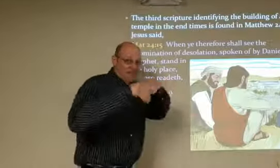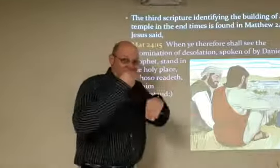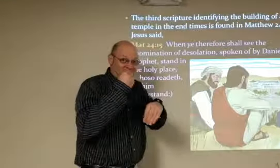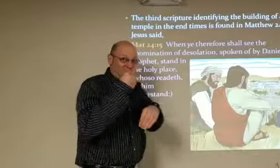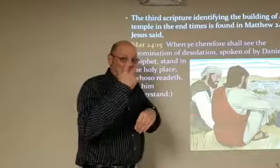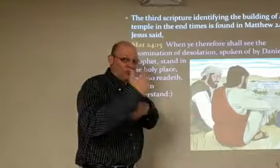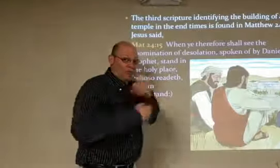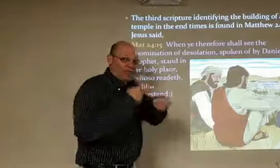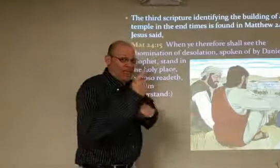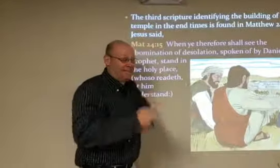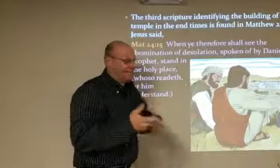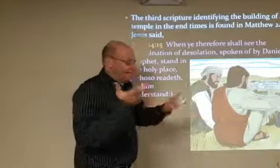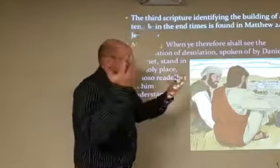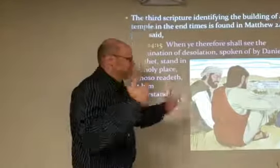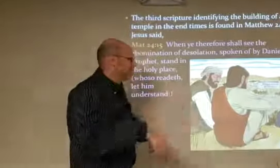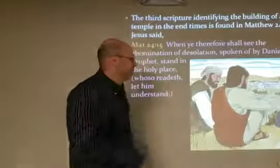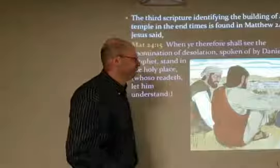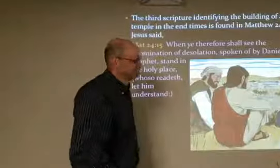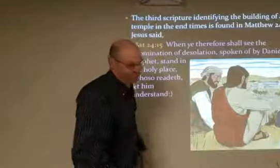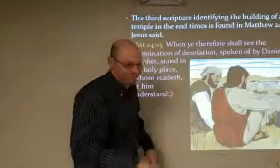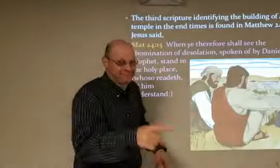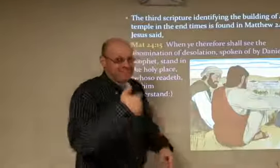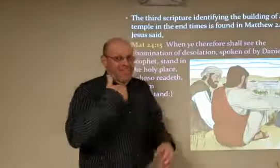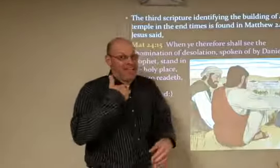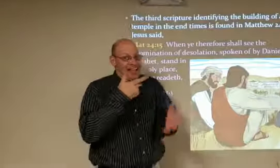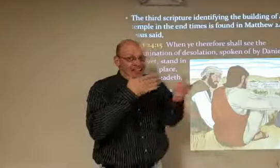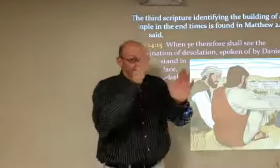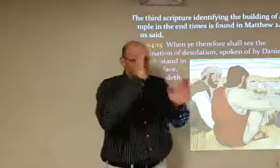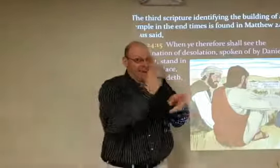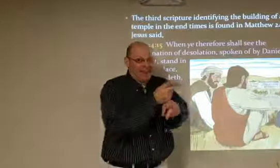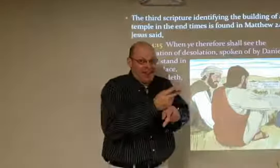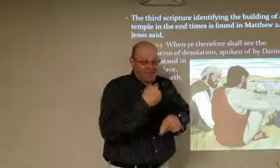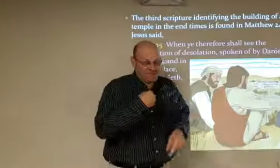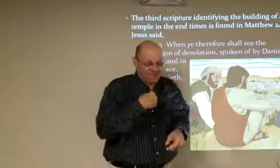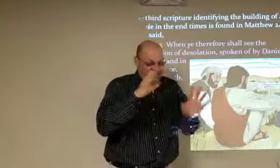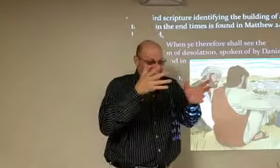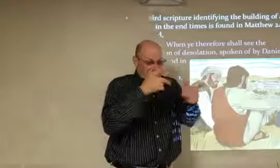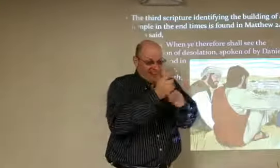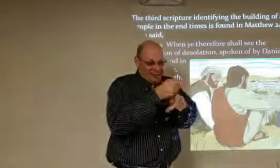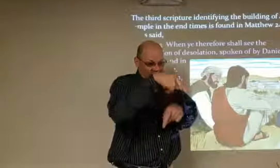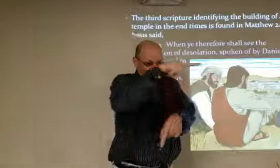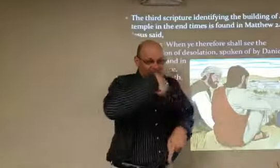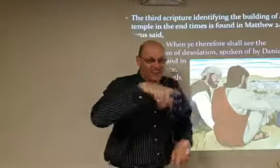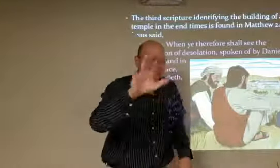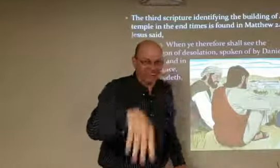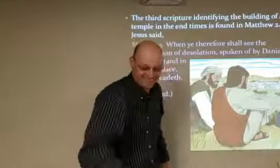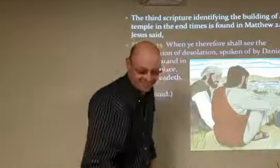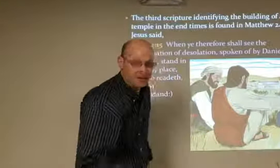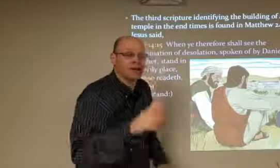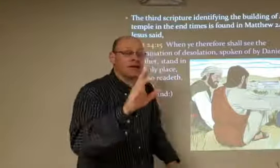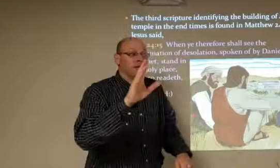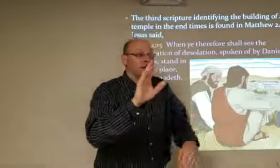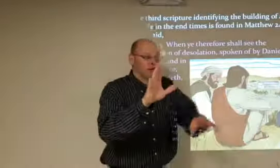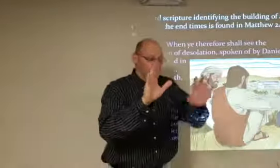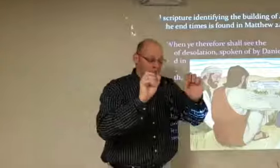living. Could you survive without 3.5 years of food? I'm not gonna do anything about it. I'm gonna let God take